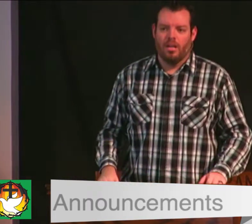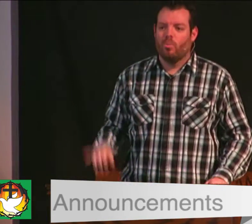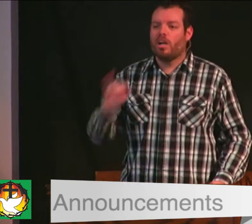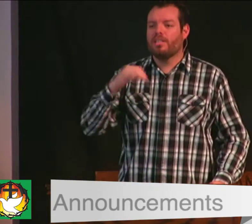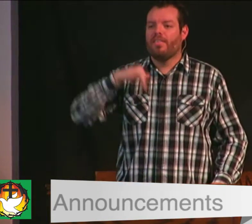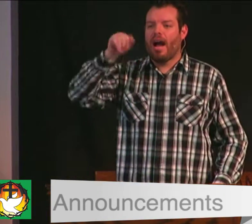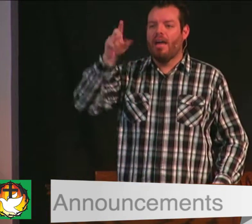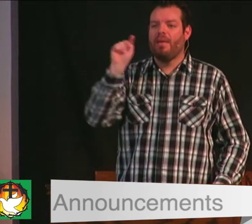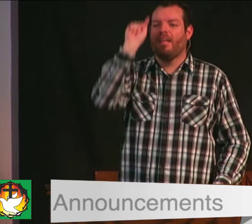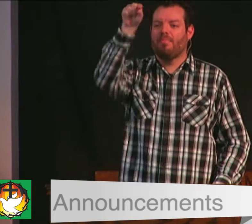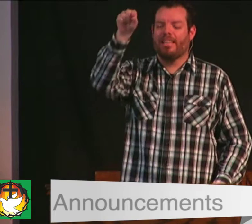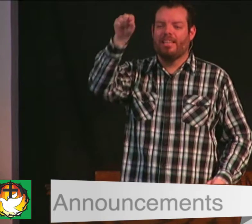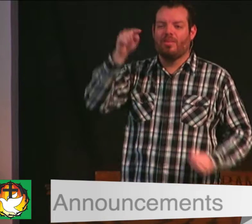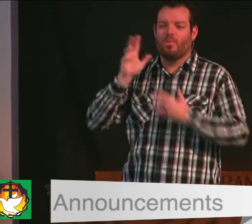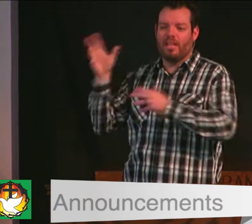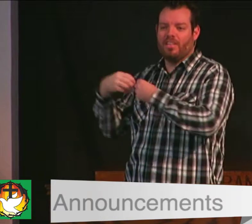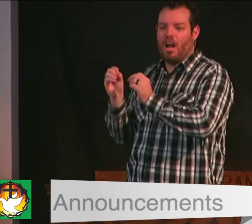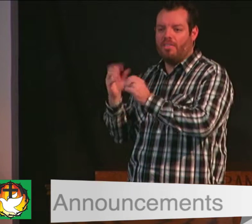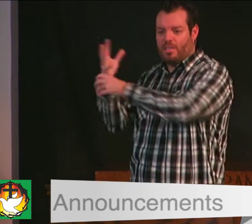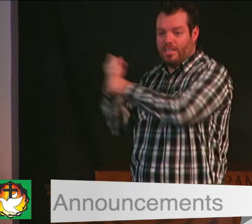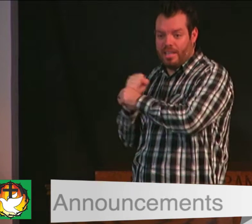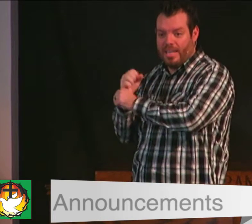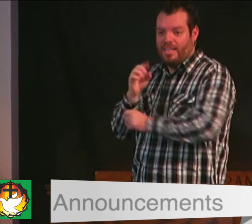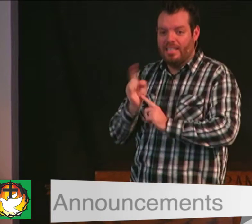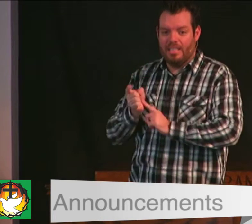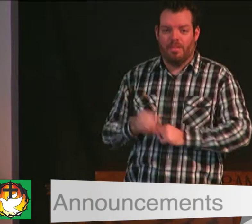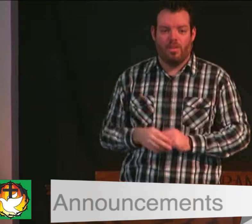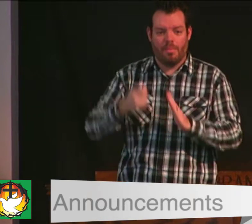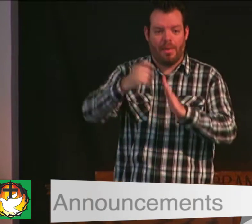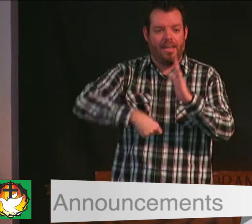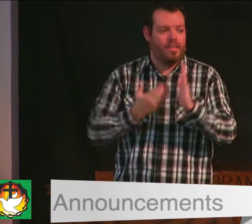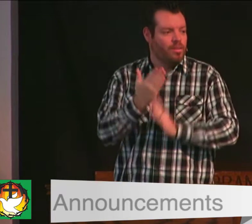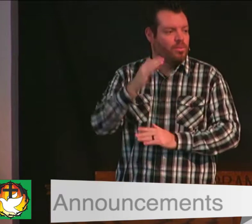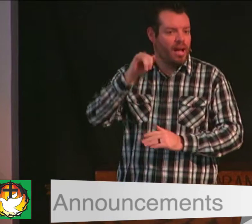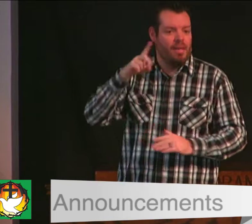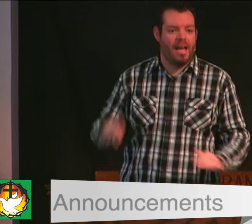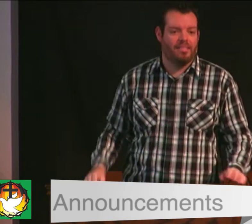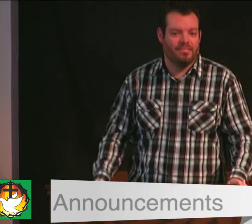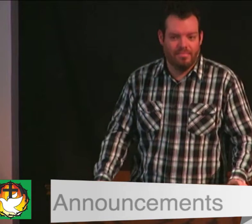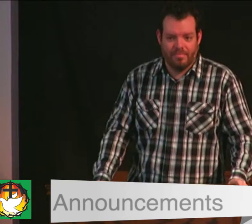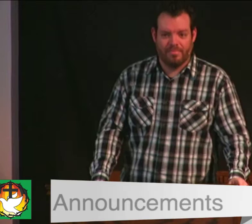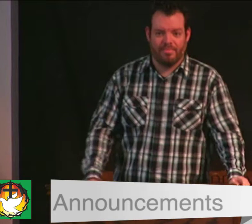We also have an iPad back there, which we left in the office. We're going to go get in a minute where you can pay through the iPad.